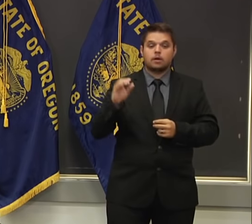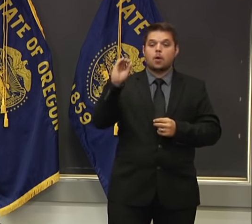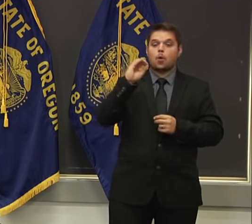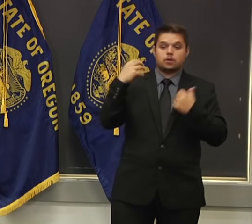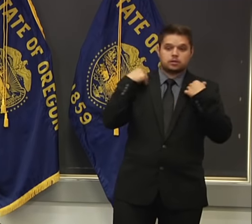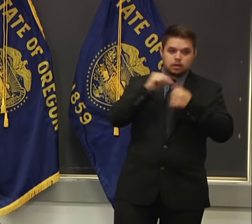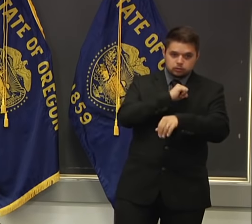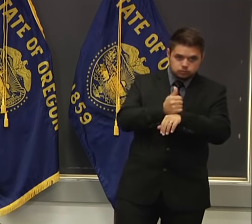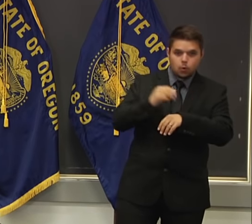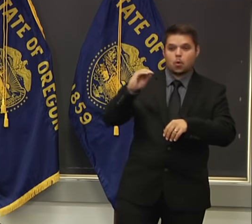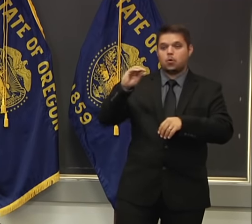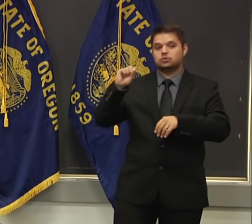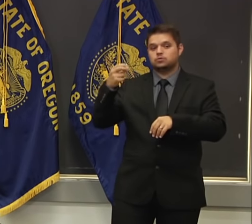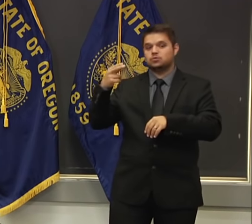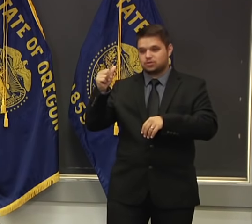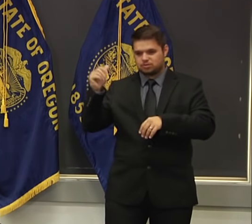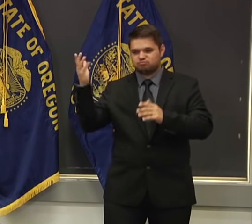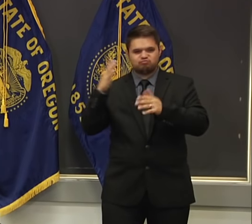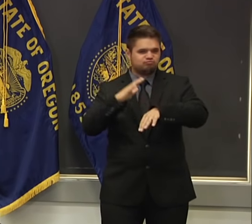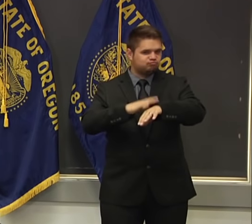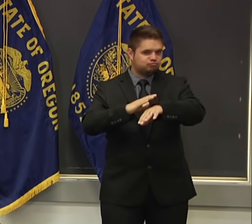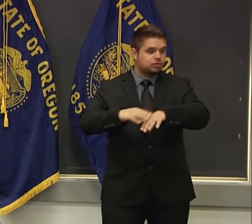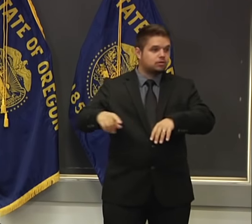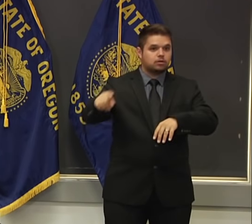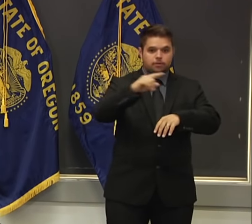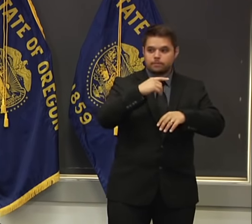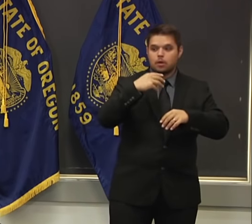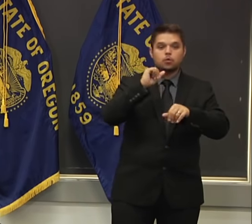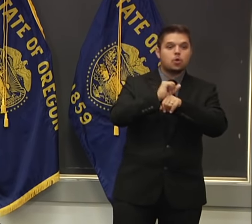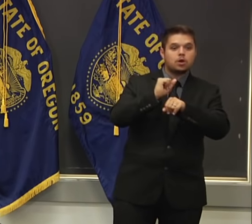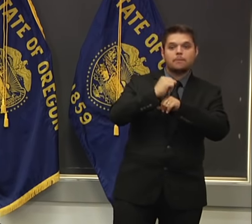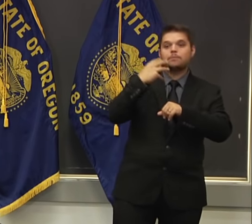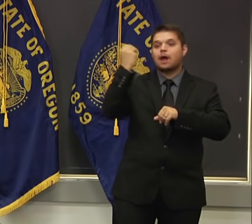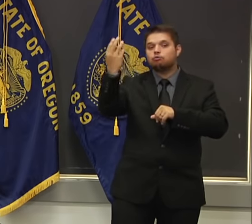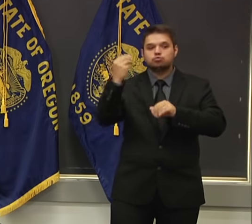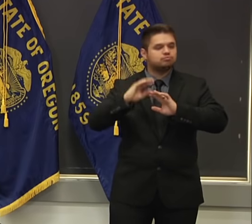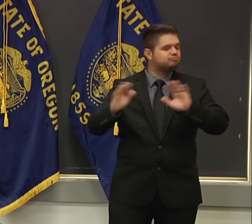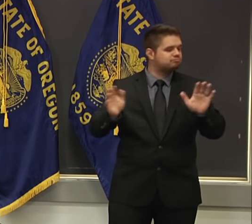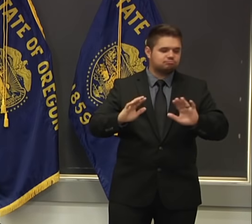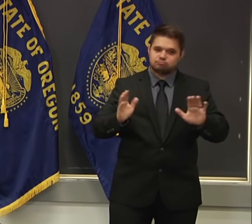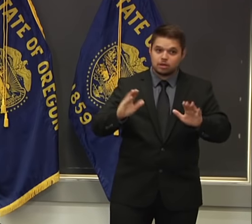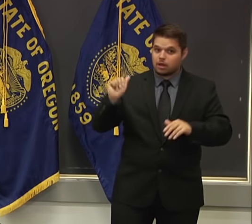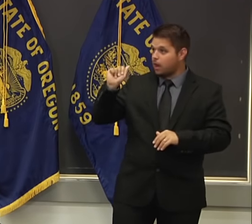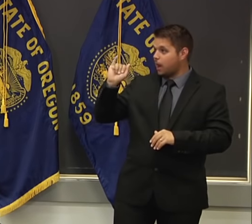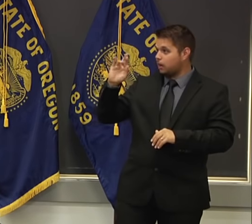outdoor work cease when the air quality index reaches unhealthy levels or worse.